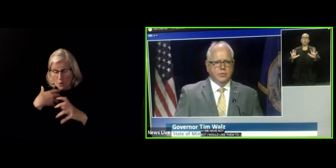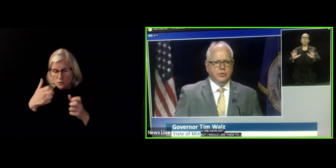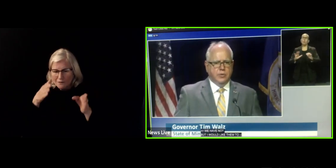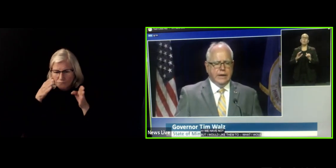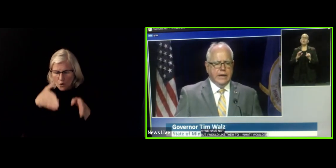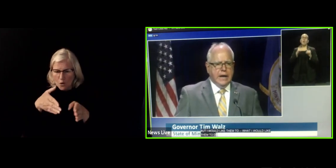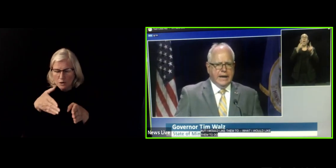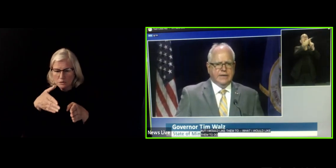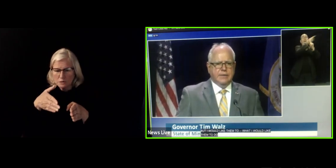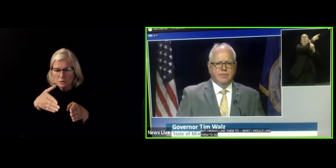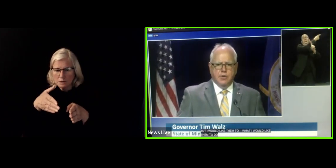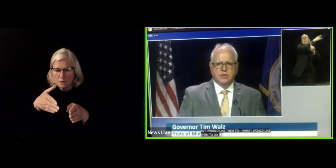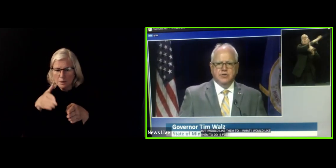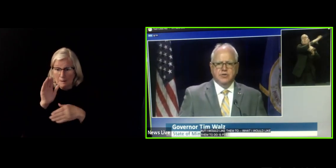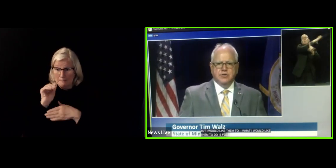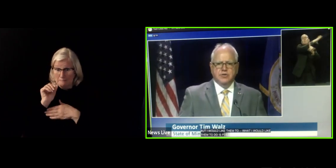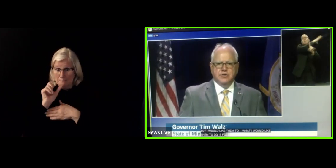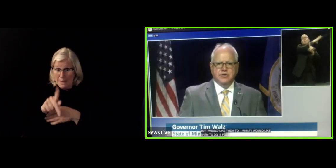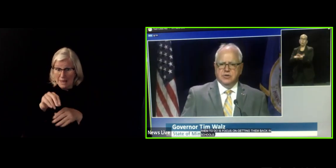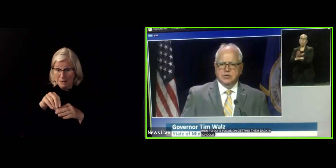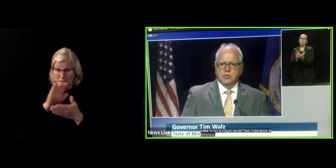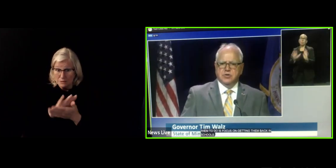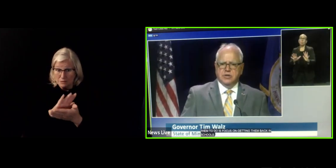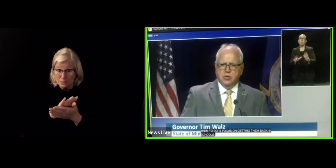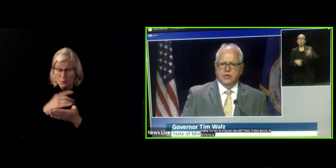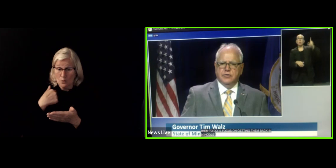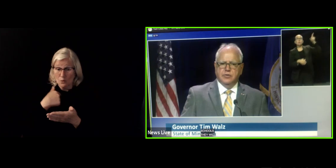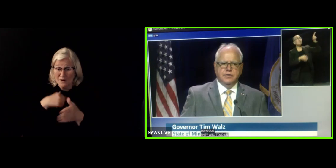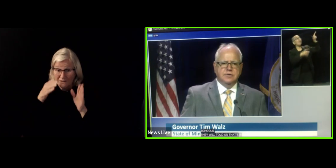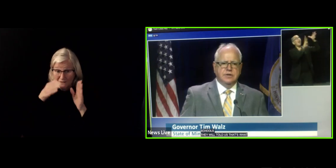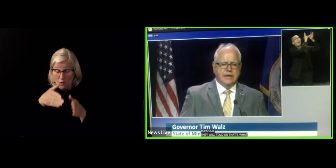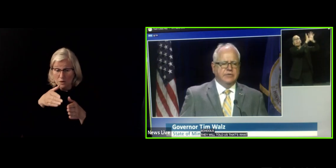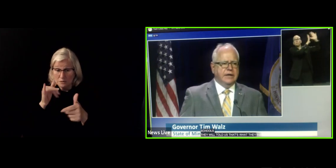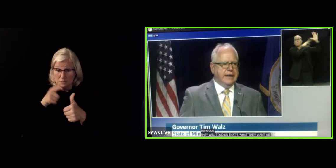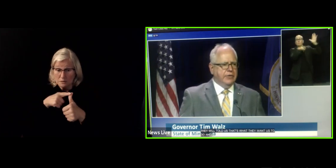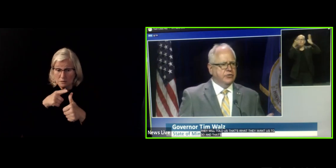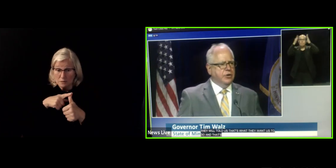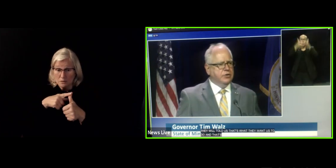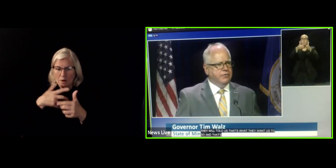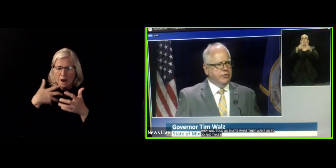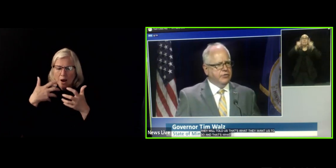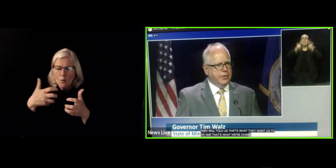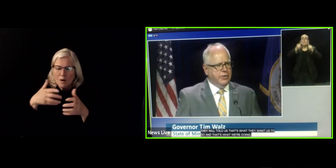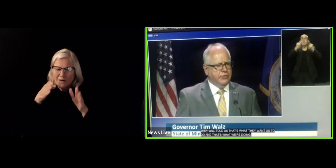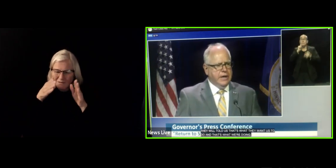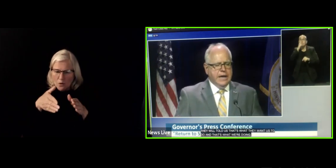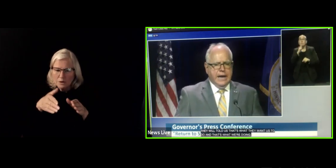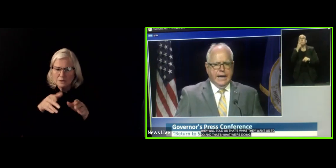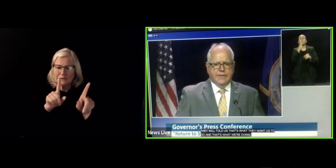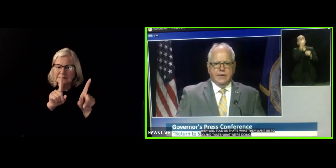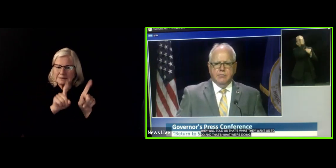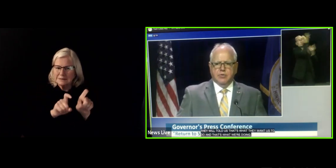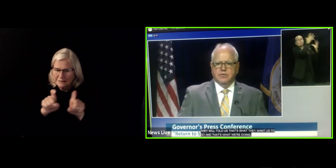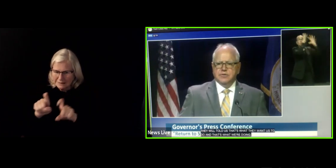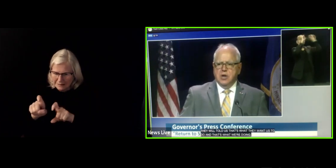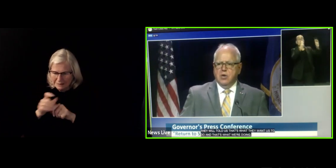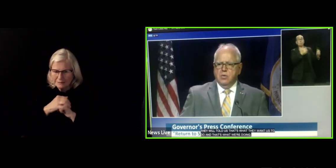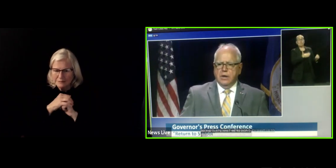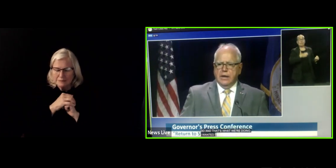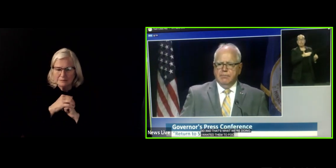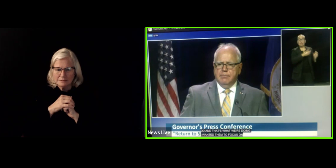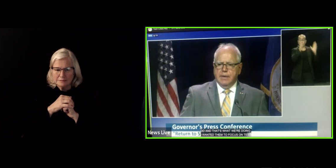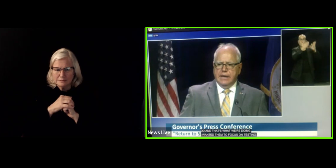what we're doing. I'd like them to focus on testing shortages, which they told us to do in the testing, and now they're starting to divert some of those. And I think most of us